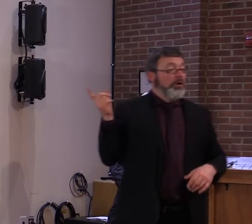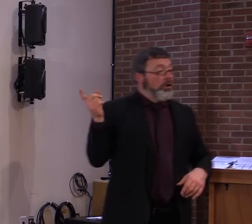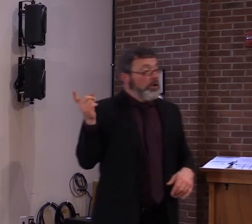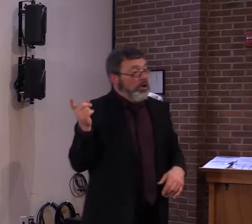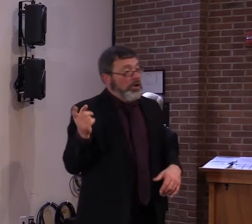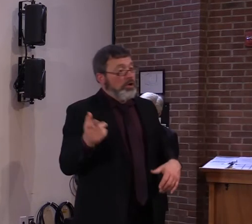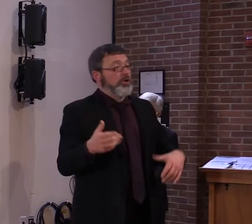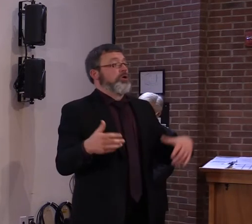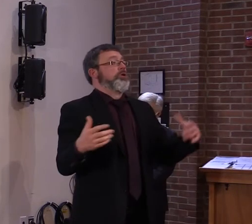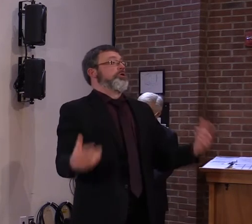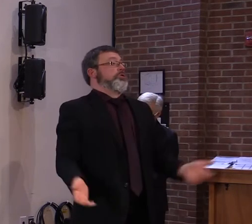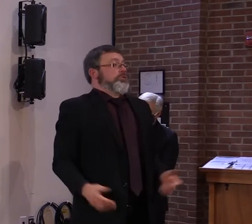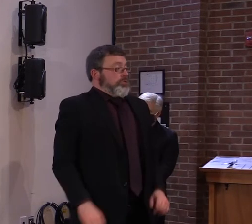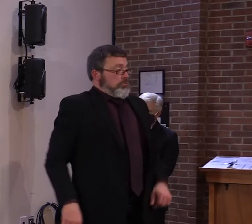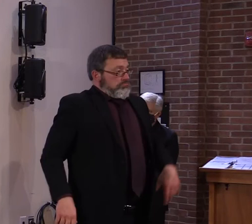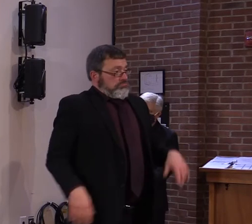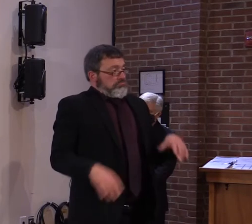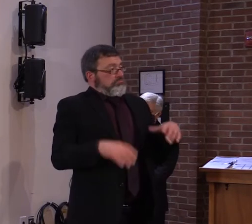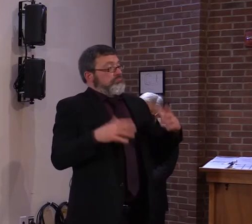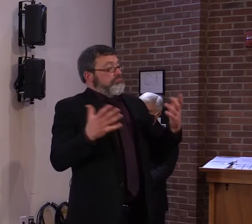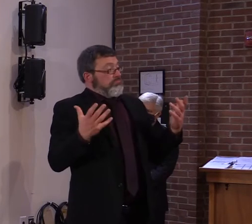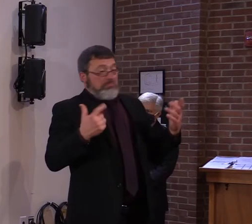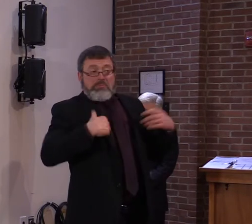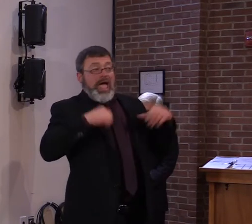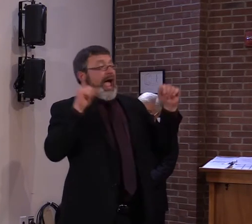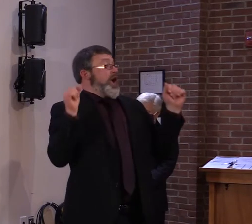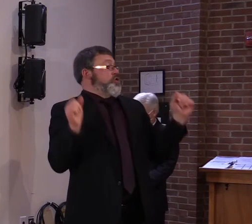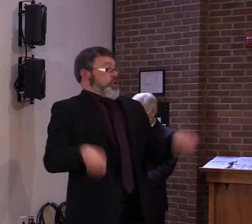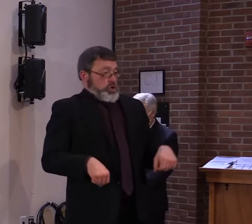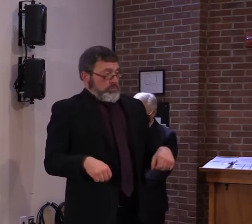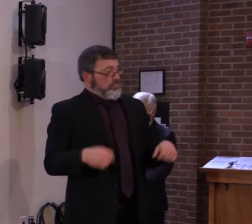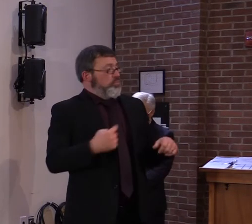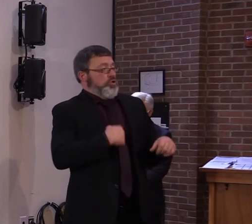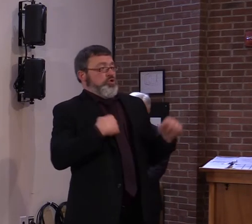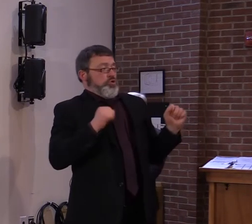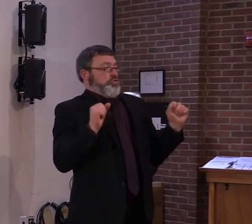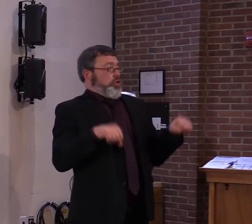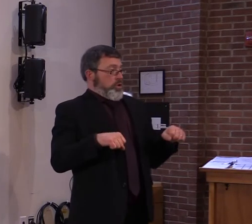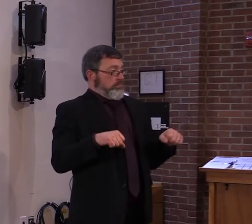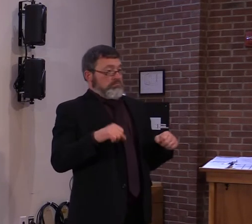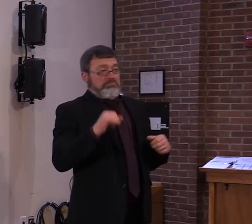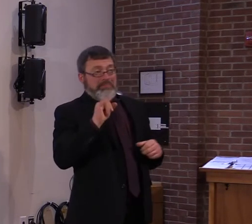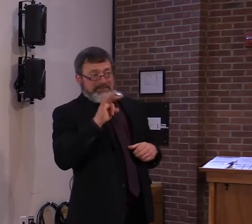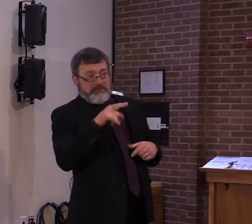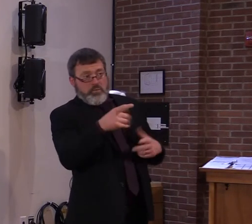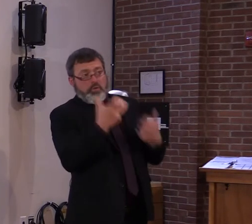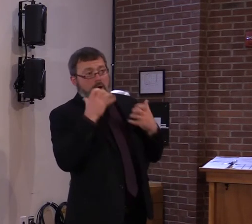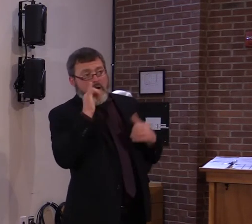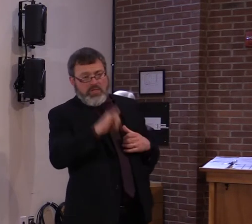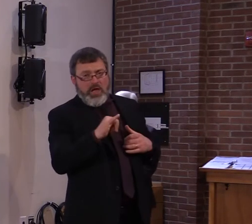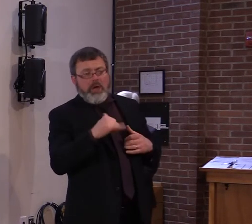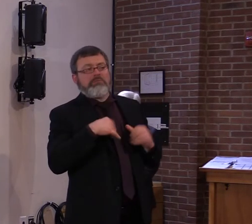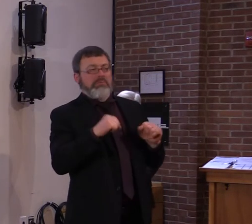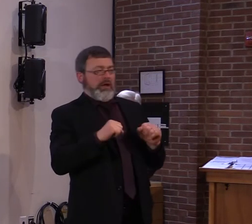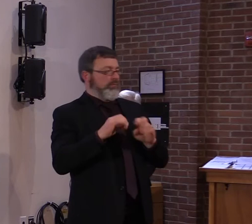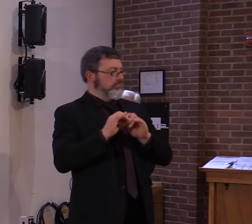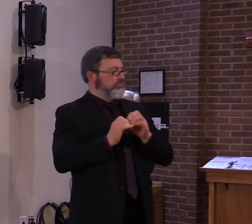so we could provide that data if that's something that you're interested in having.